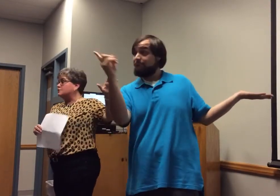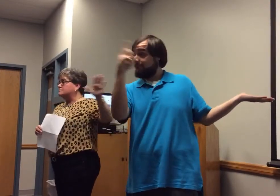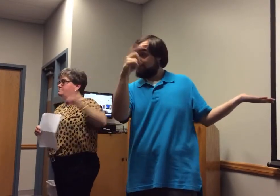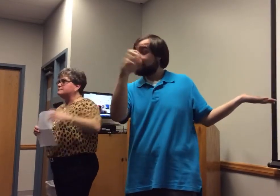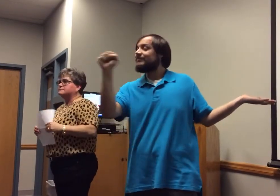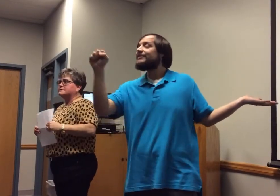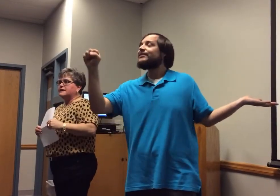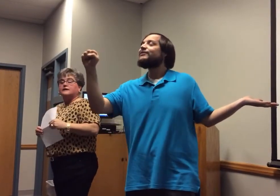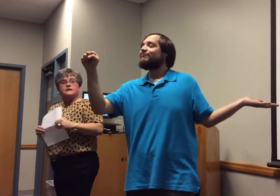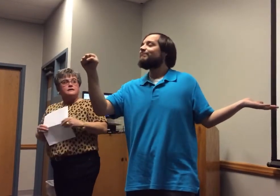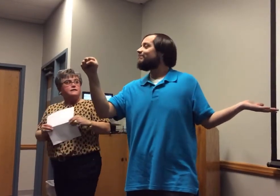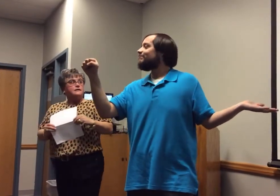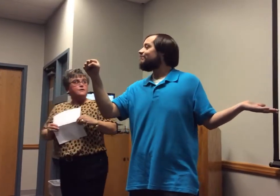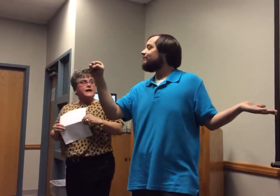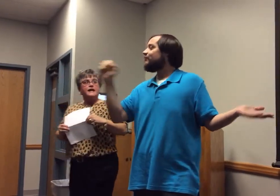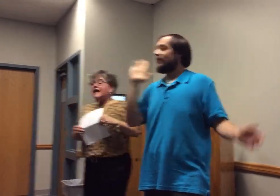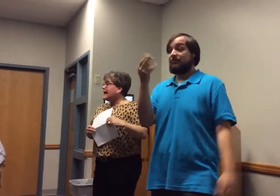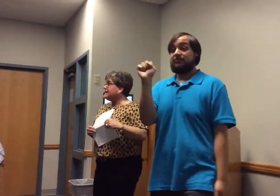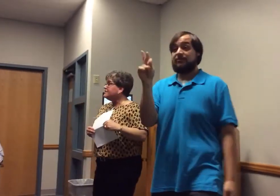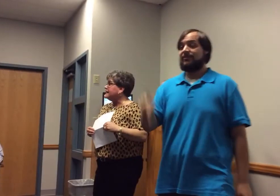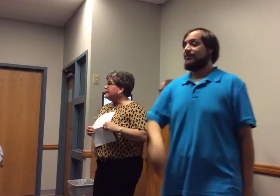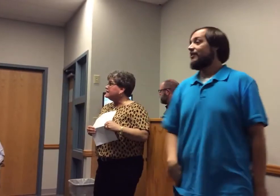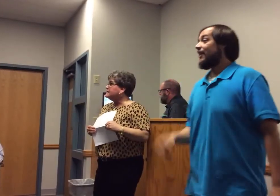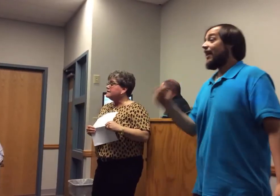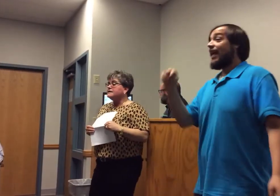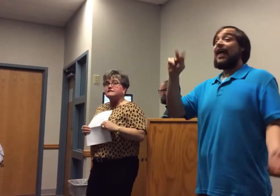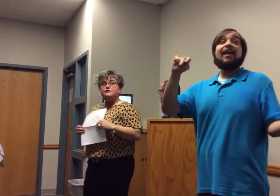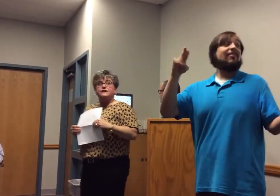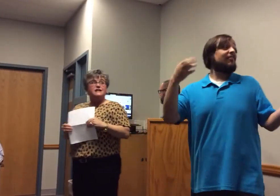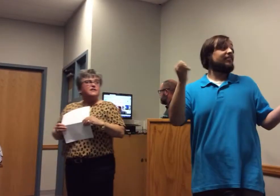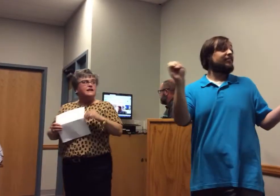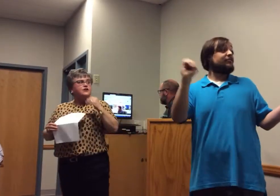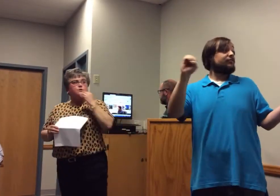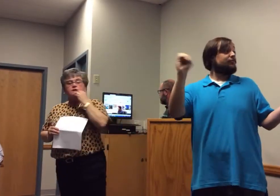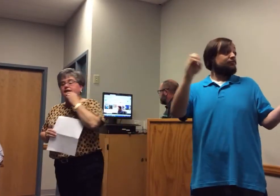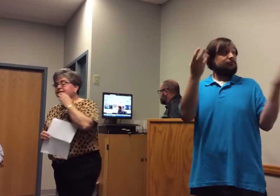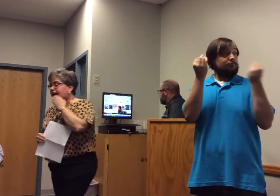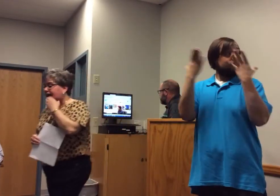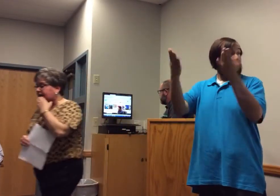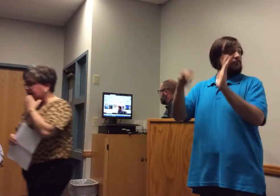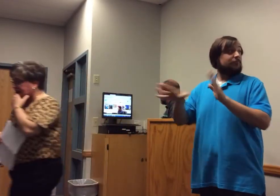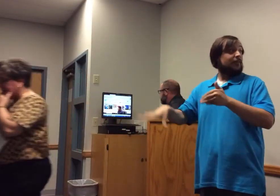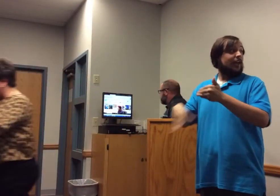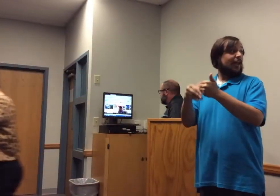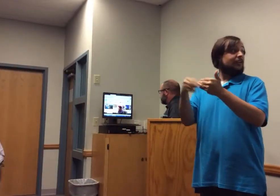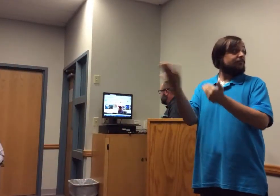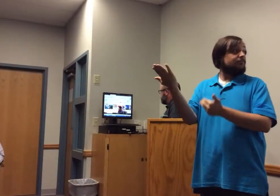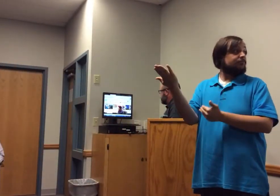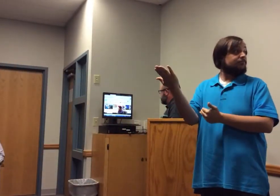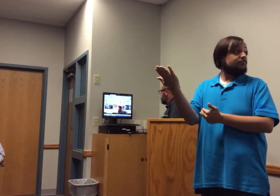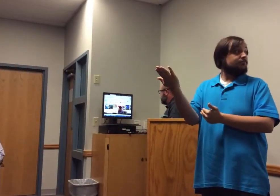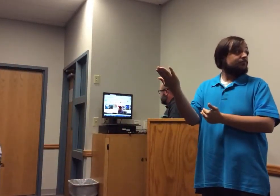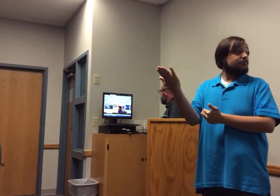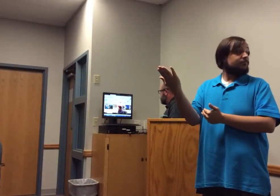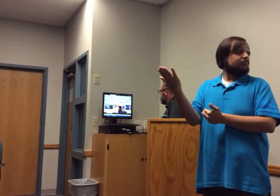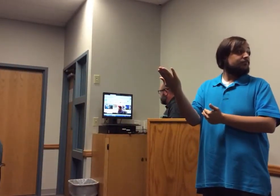yes, well, okay. Anthony, is there anything that you would like to add?